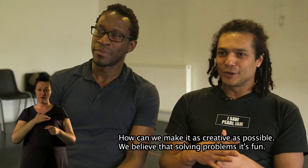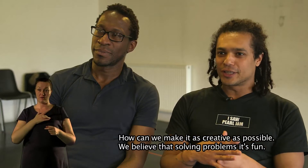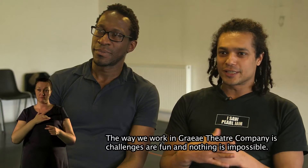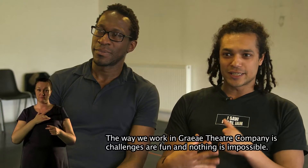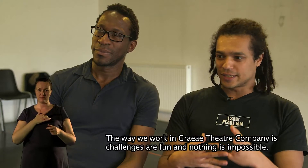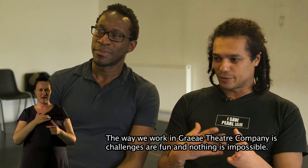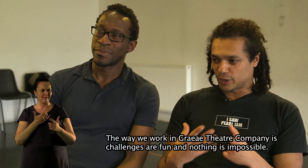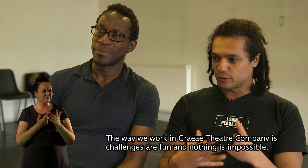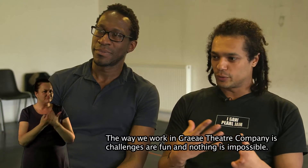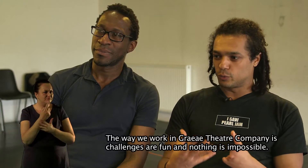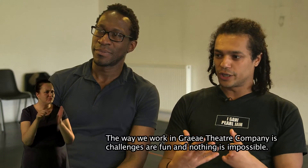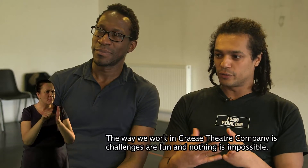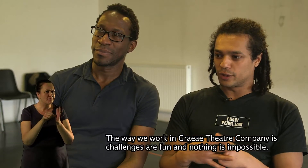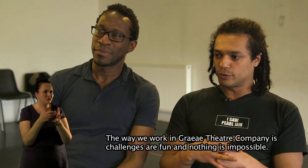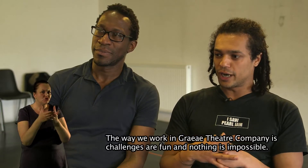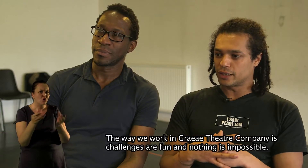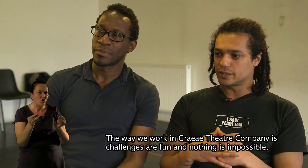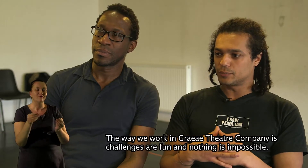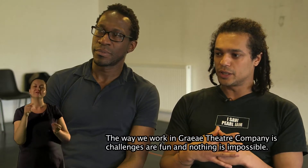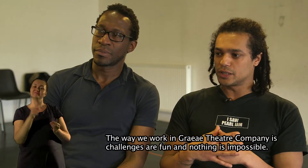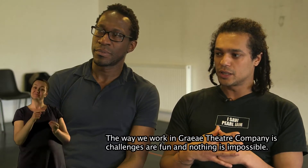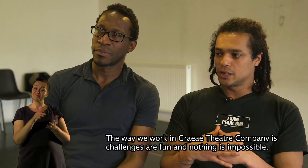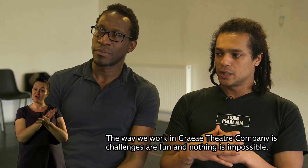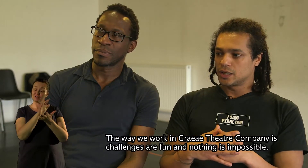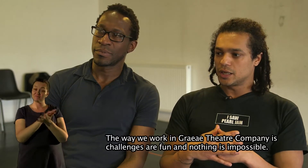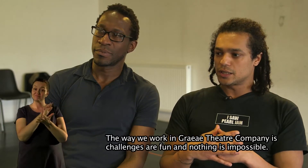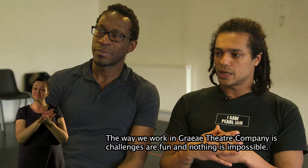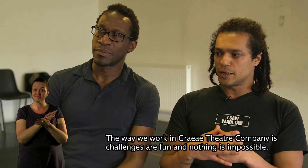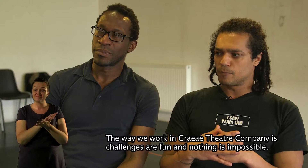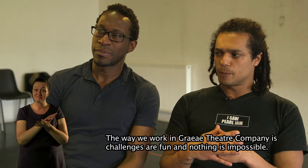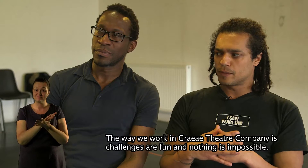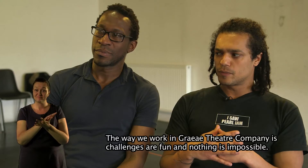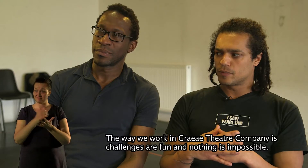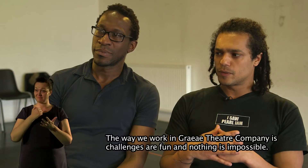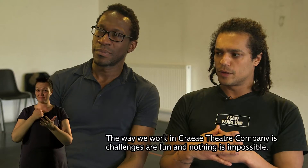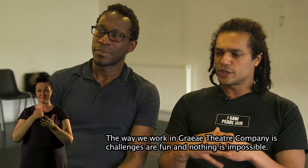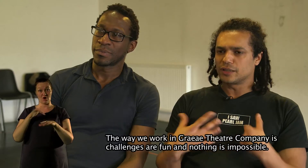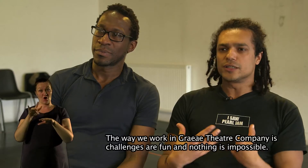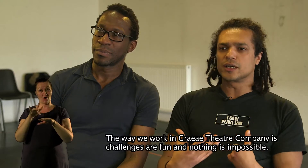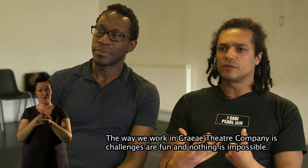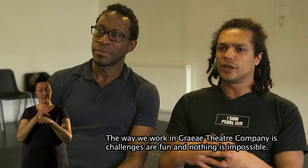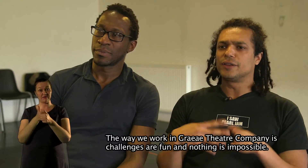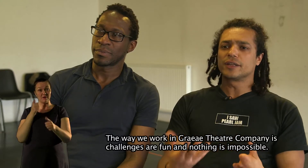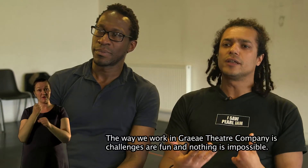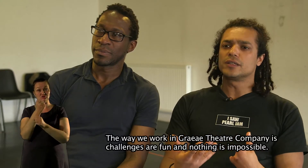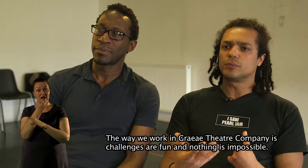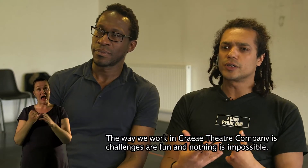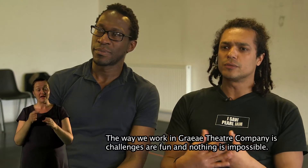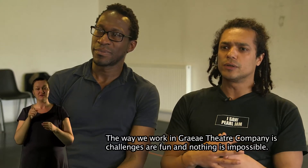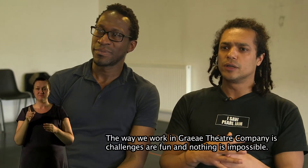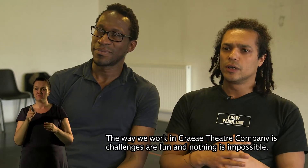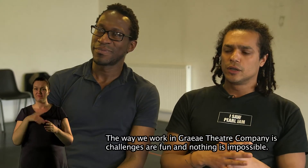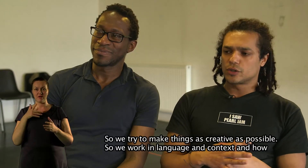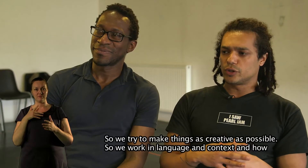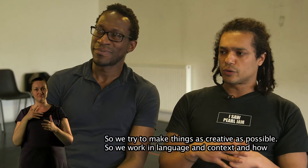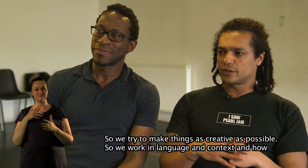you know, the way that we work in Graeae Theatre Company is, it's, challenges are fun and nothing is